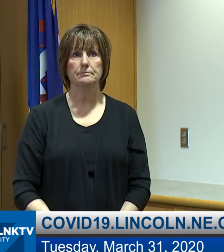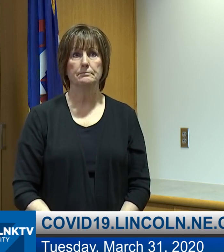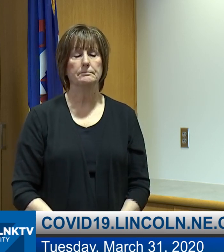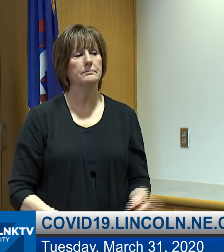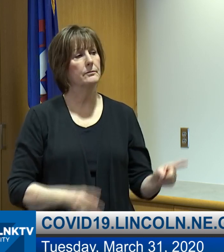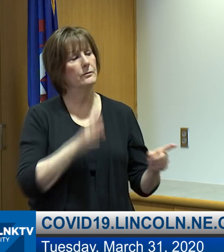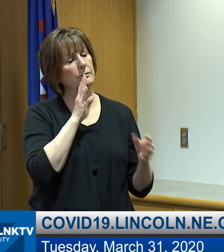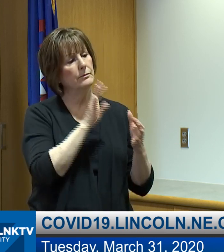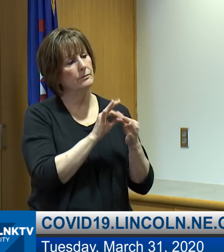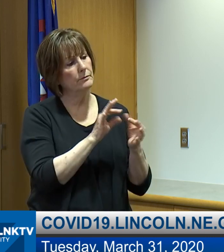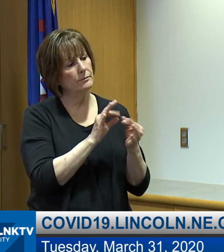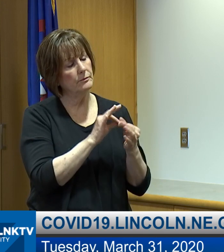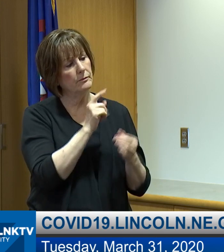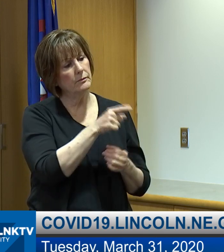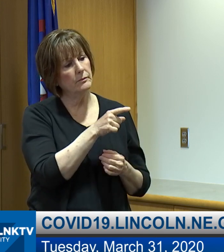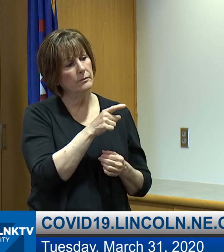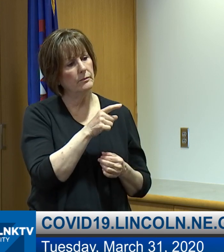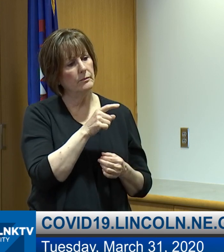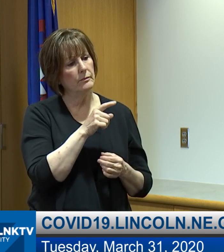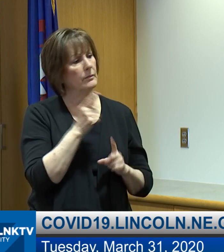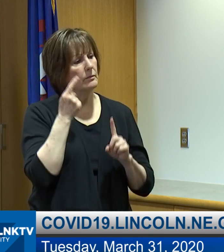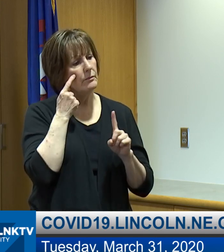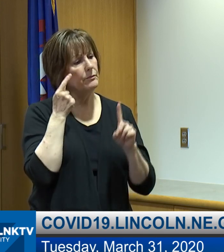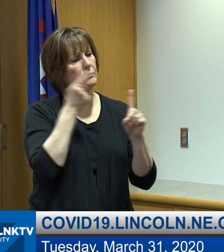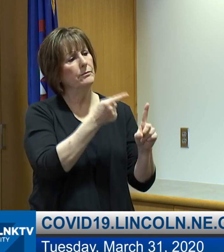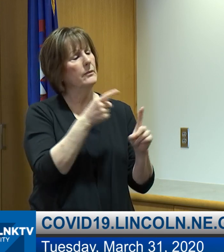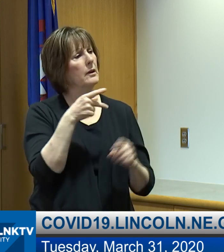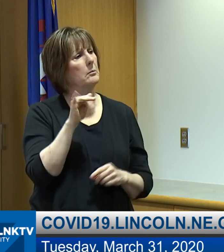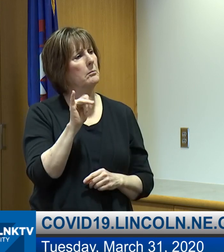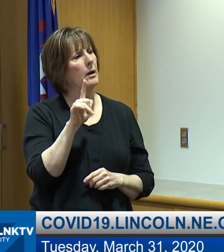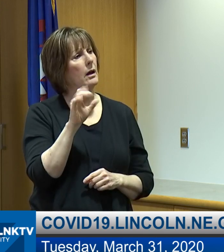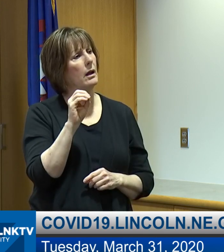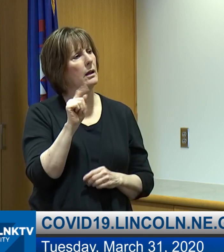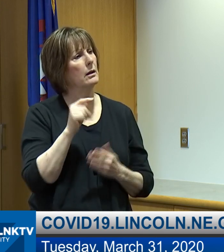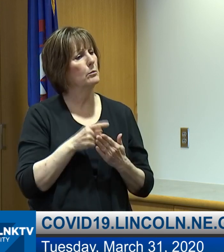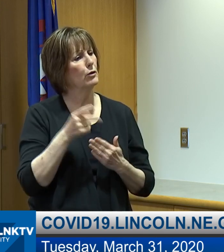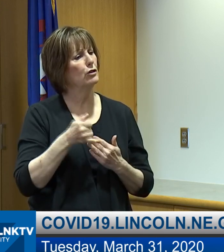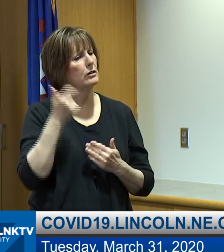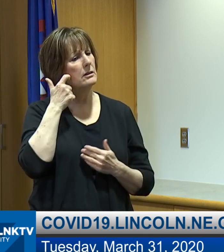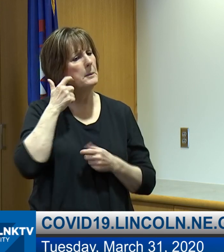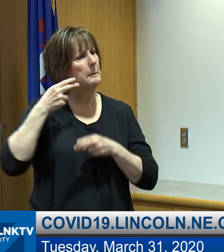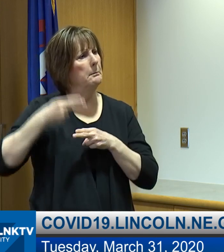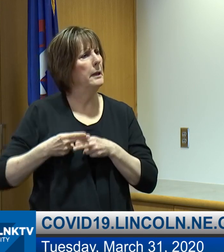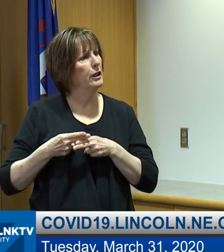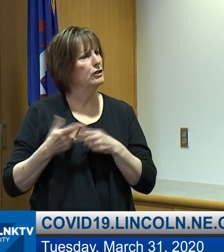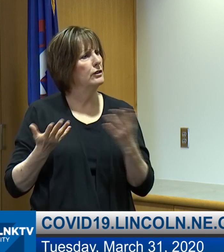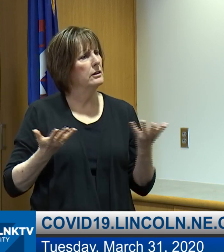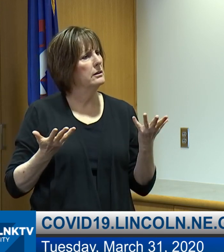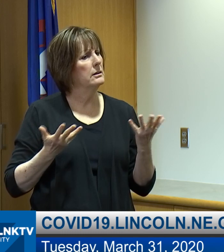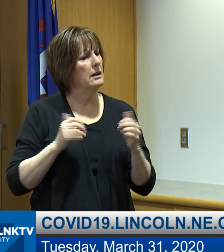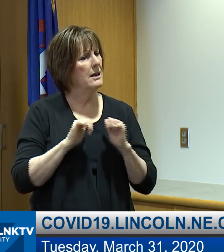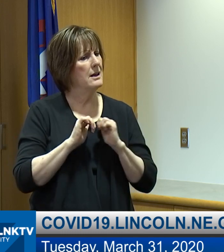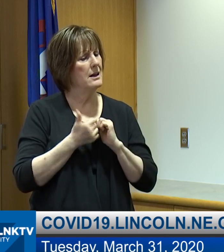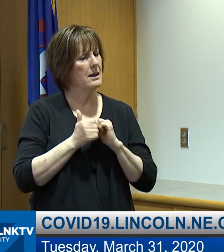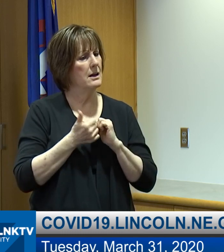Talk a little bit more about the aim of the pilot project, how